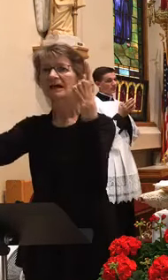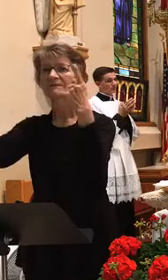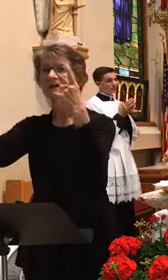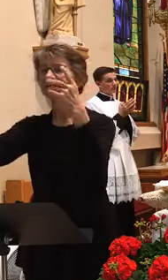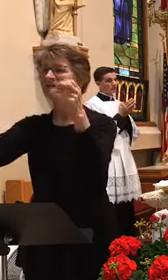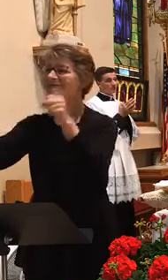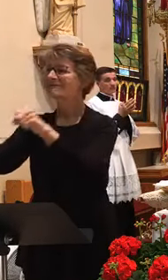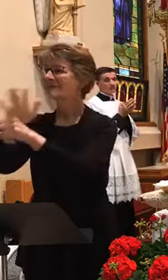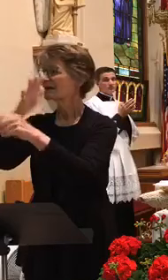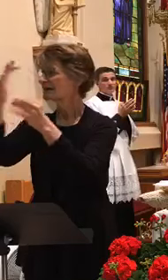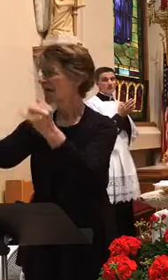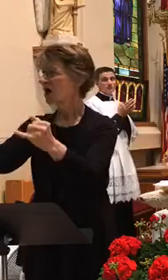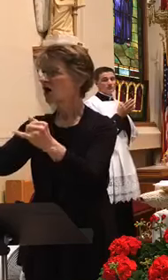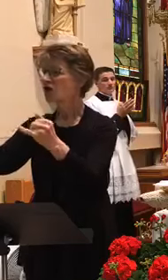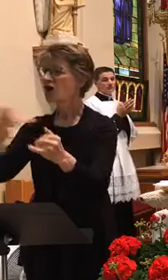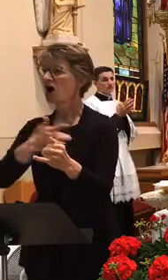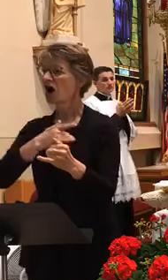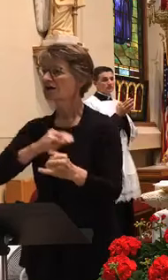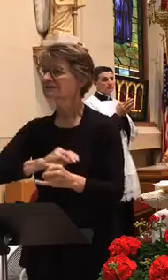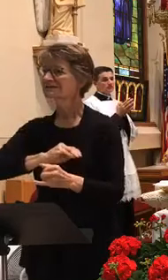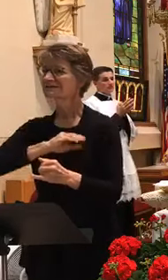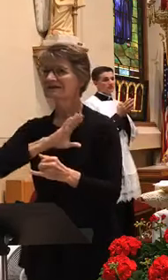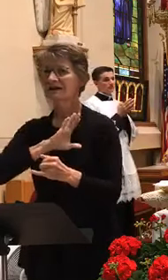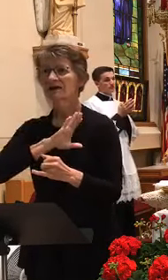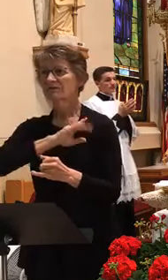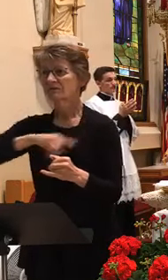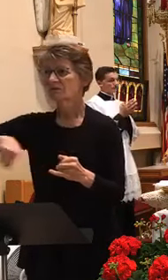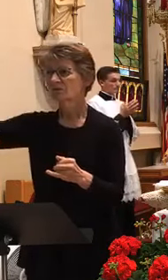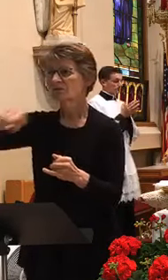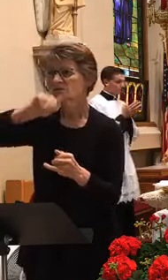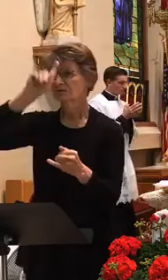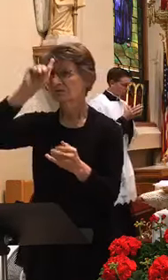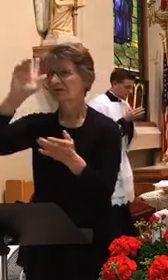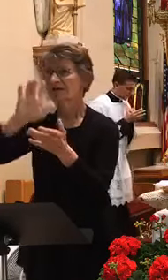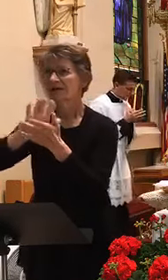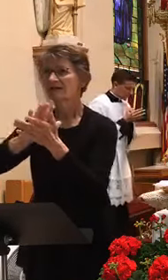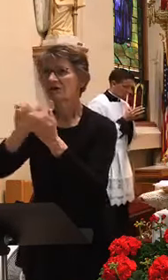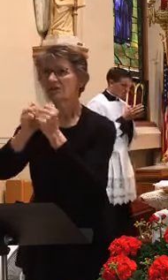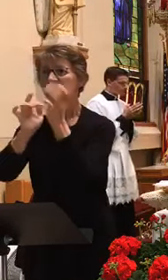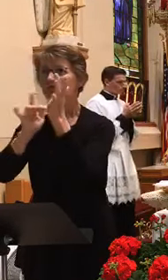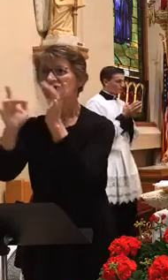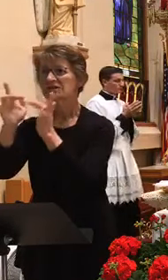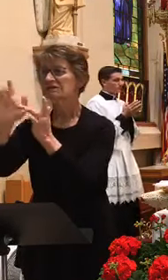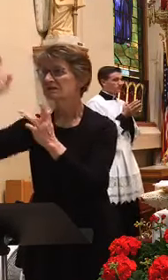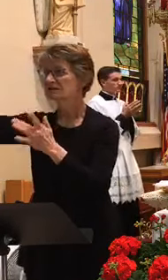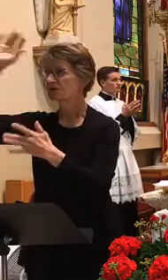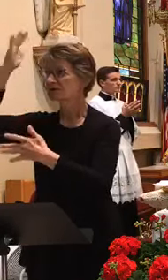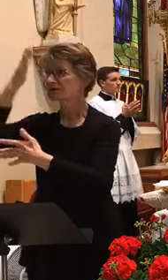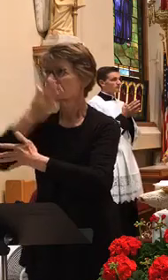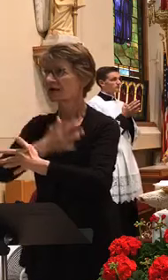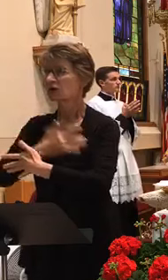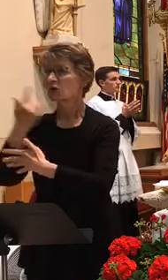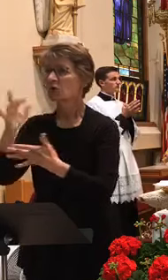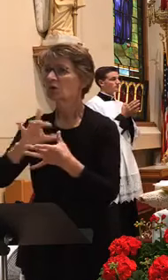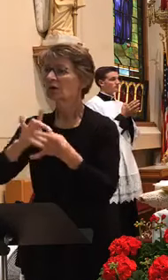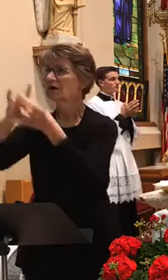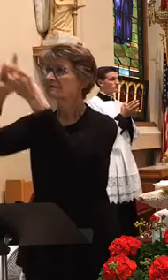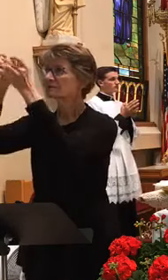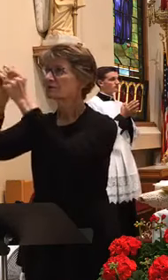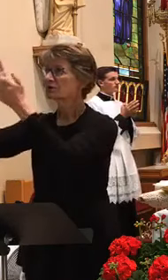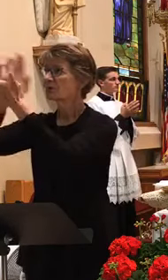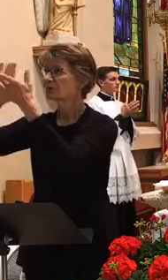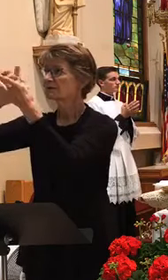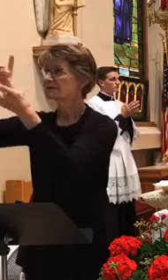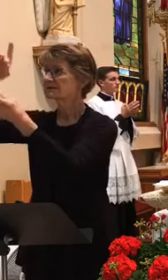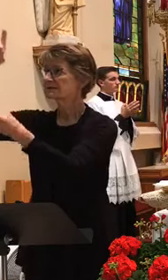once more the hearts of believers. Through our Lord Jesus Christ, your Son, who lives and reigns with